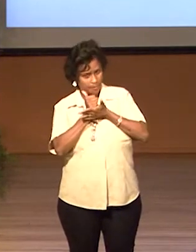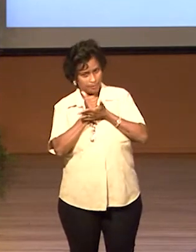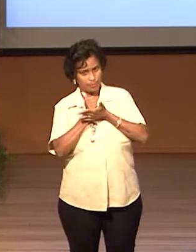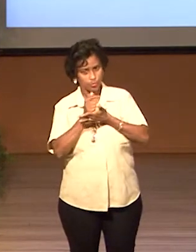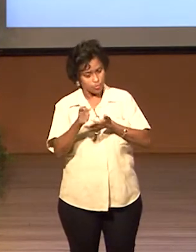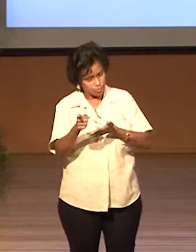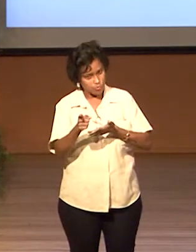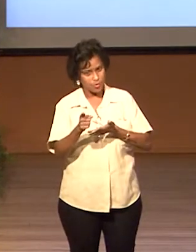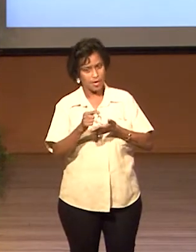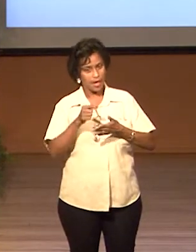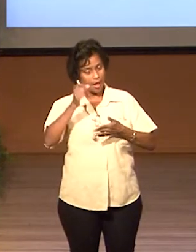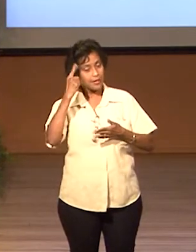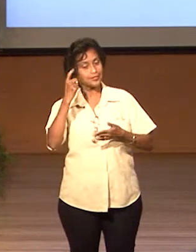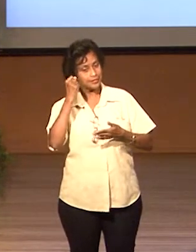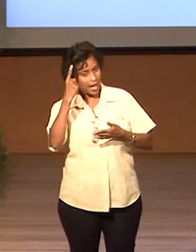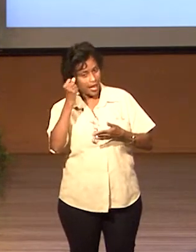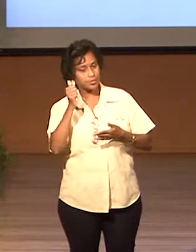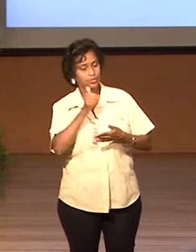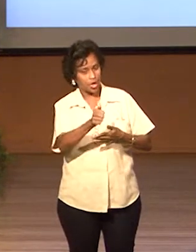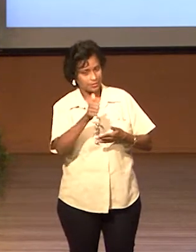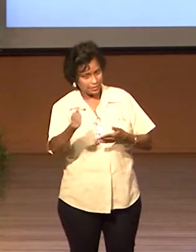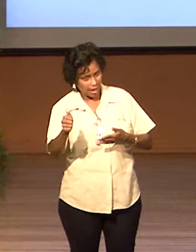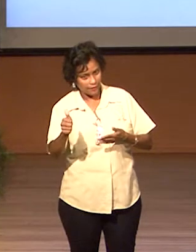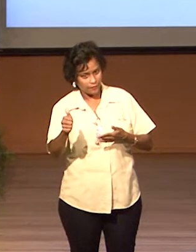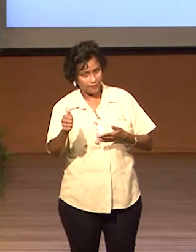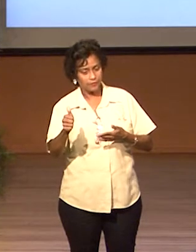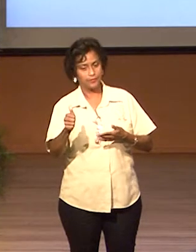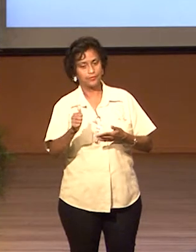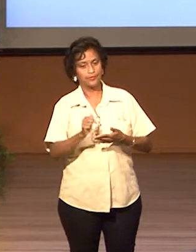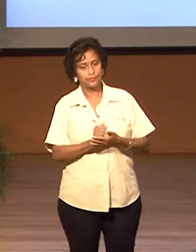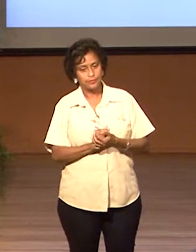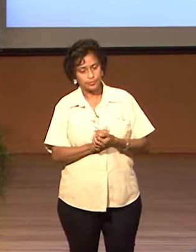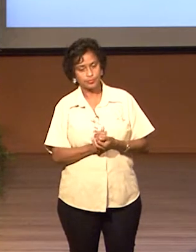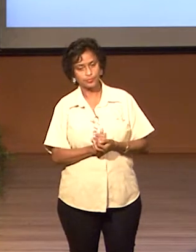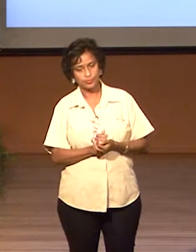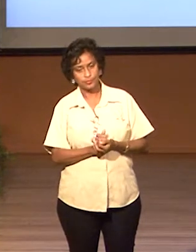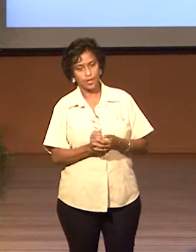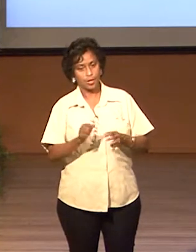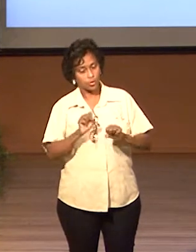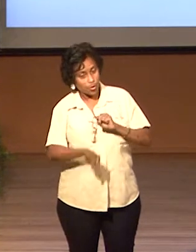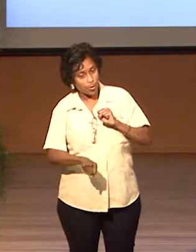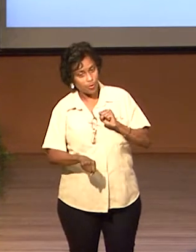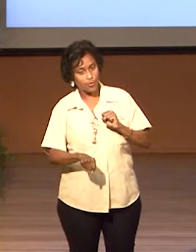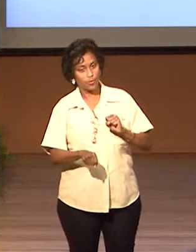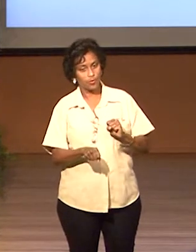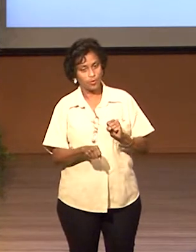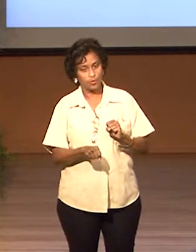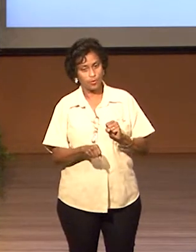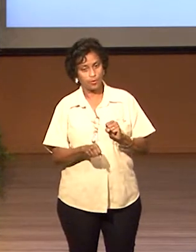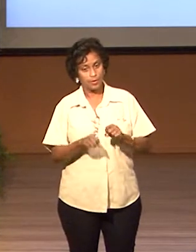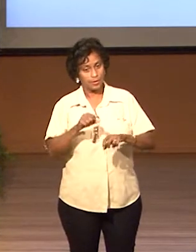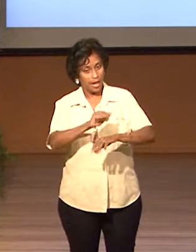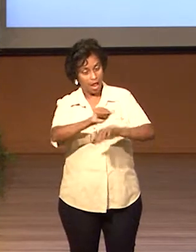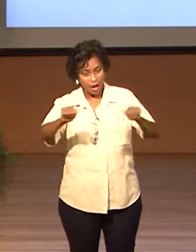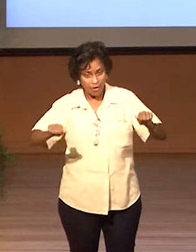areas, so that these areas won't reveal themselves at times that